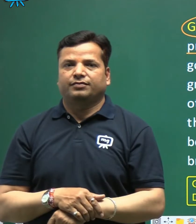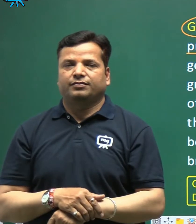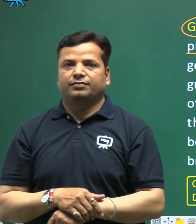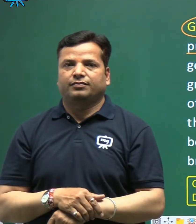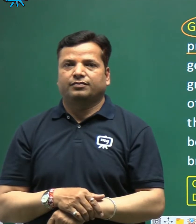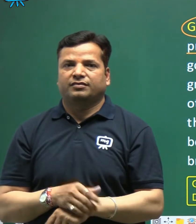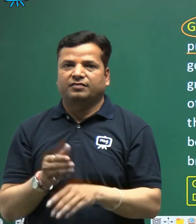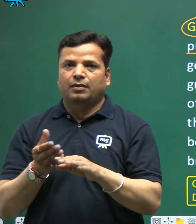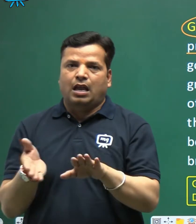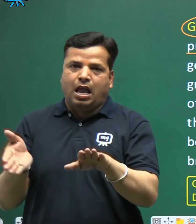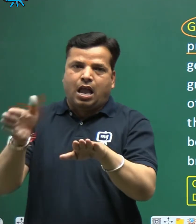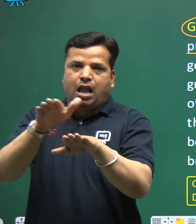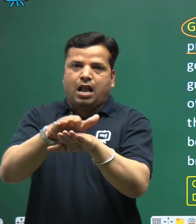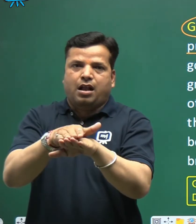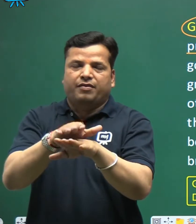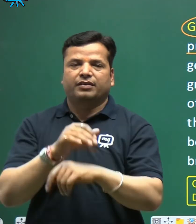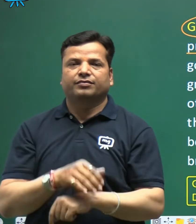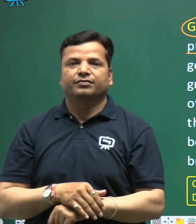covering